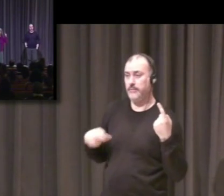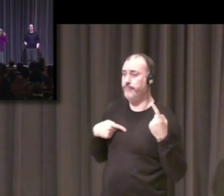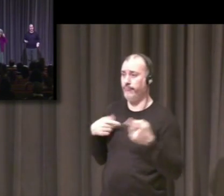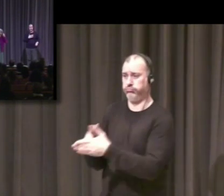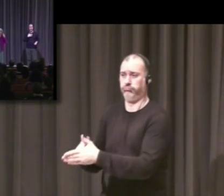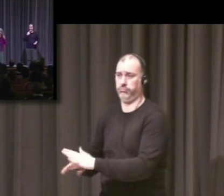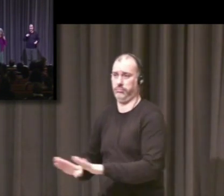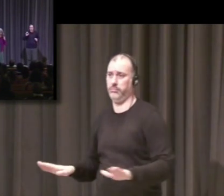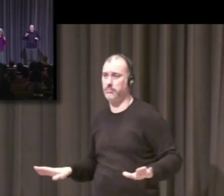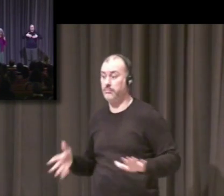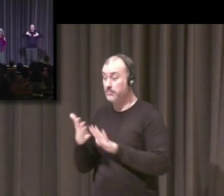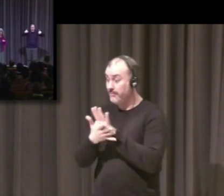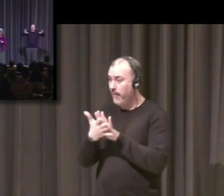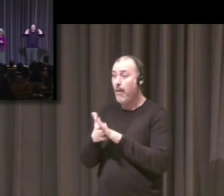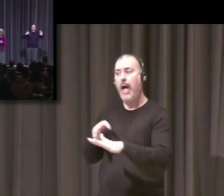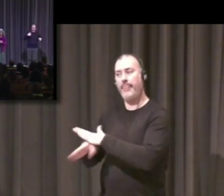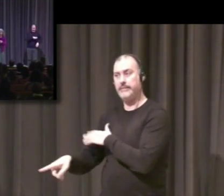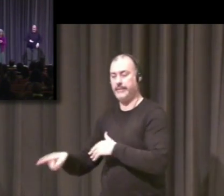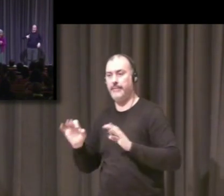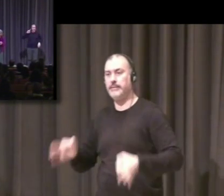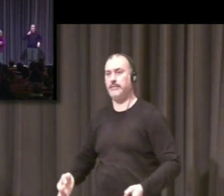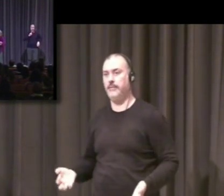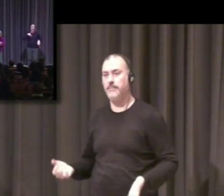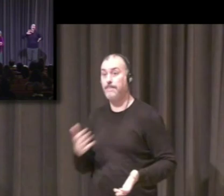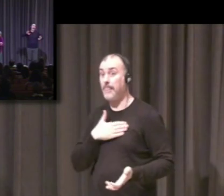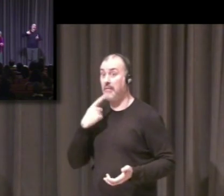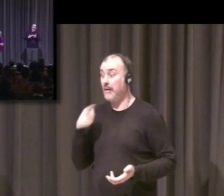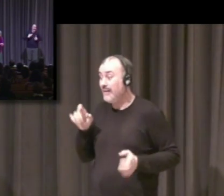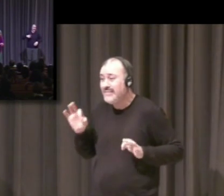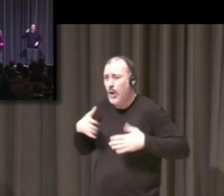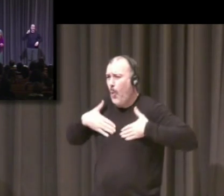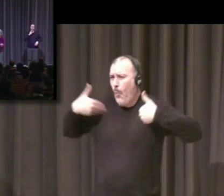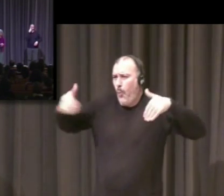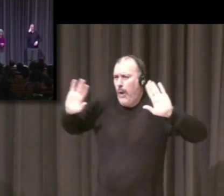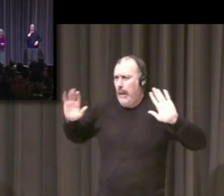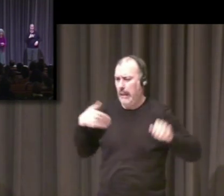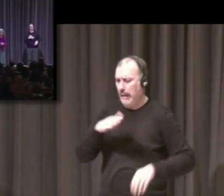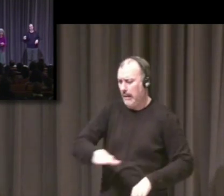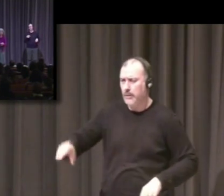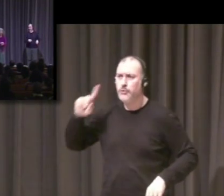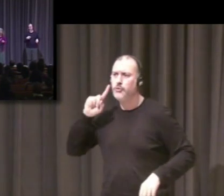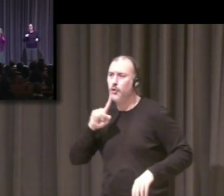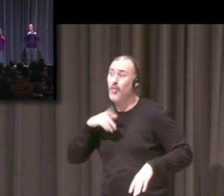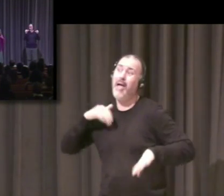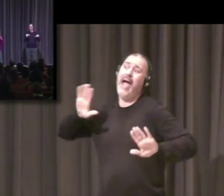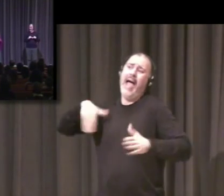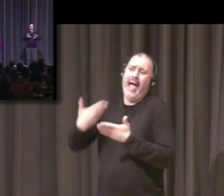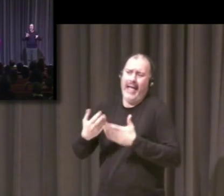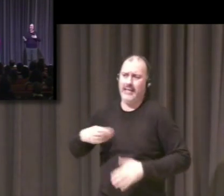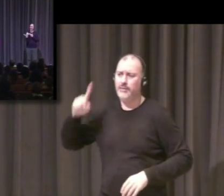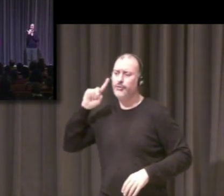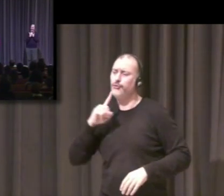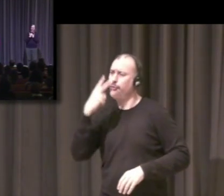even blind deaf, because there are tactile forms of sign languages.